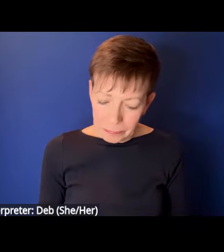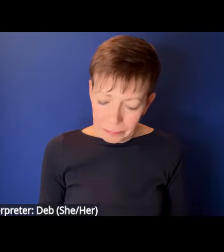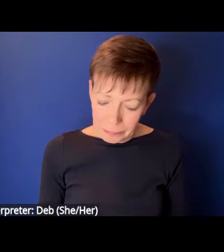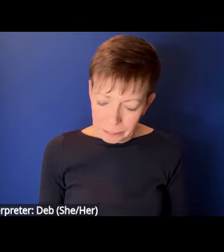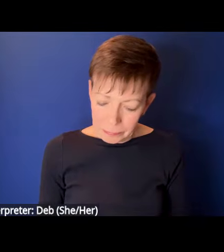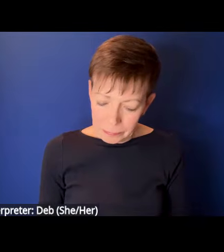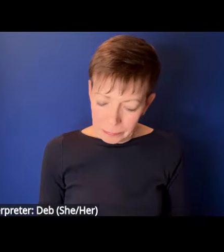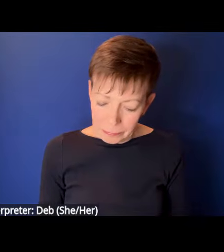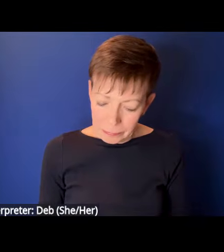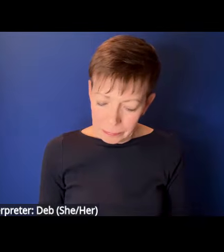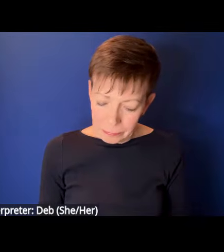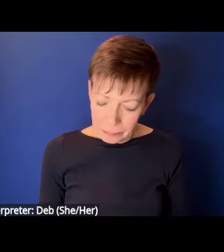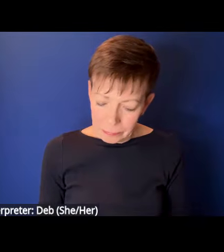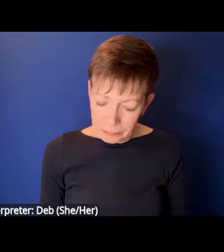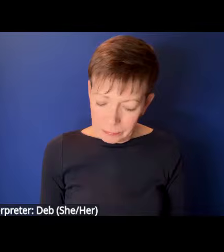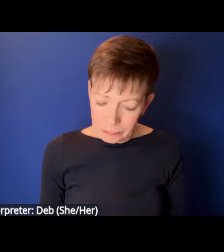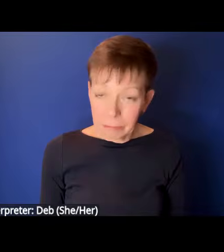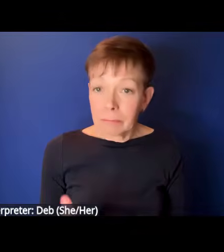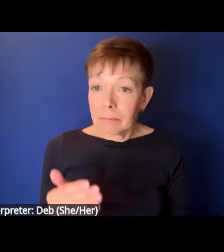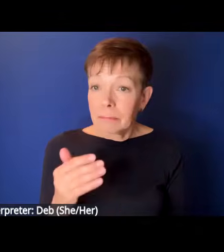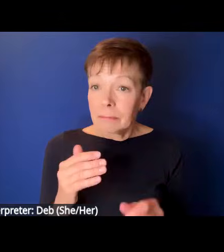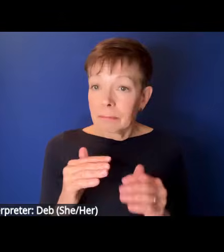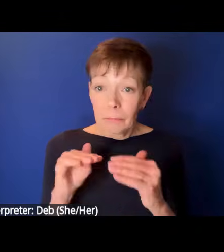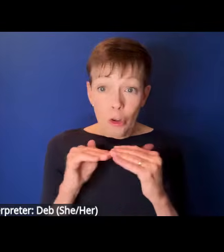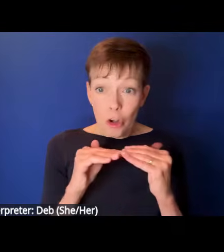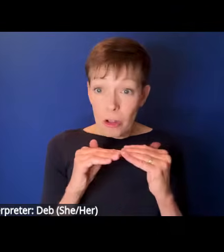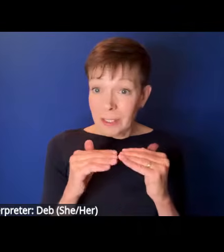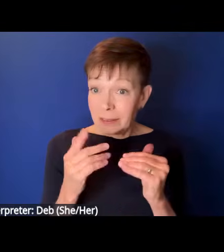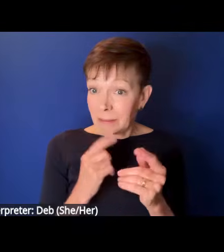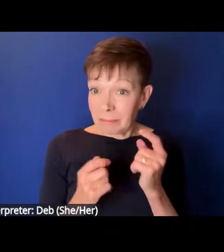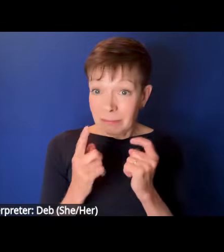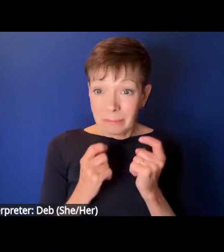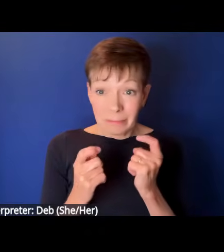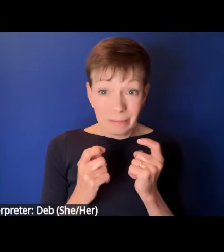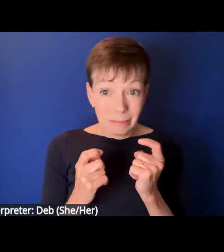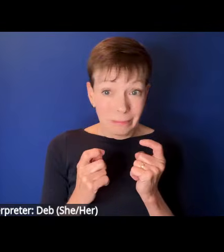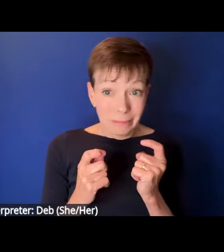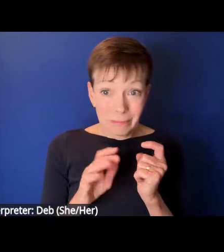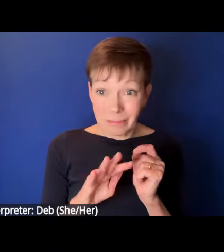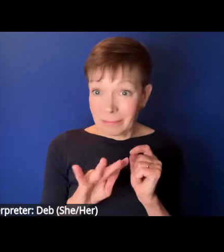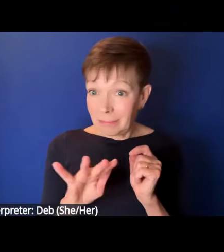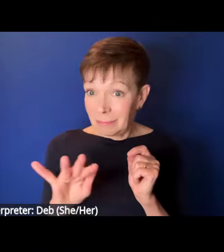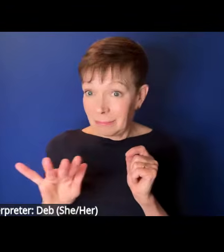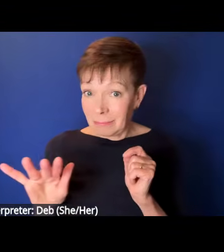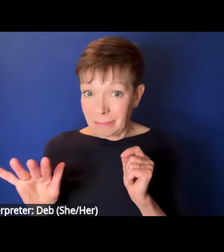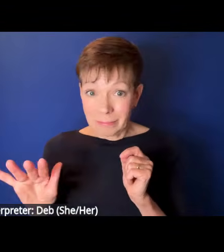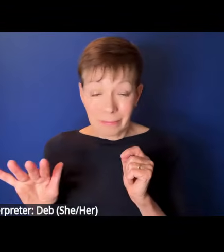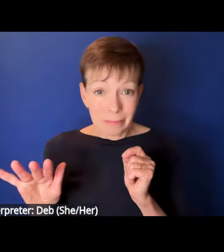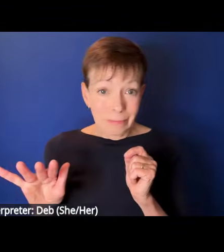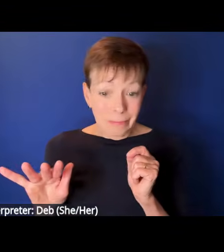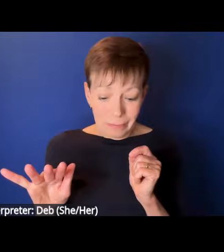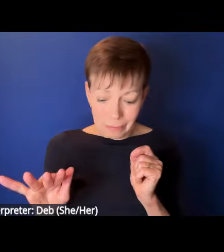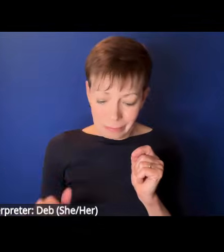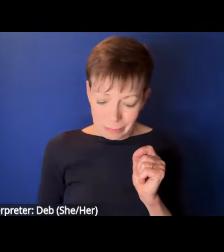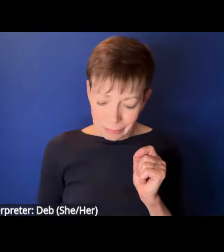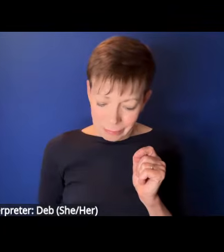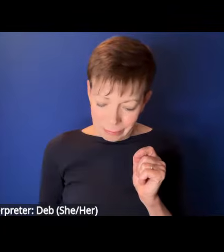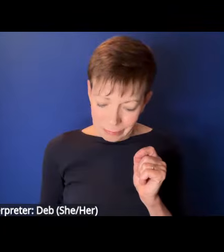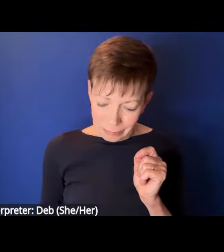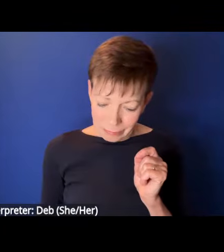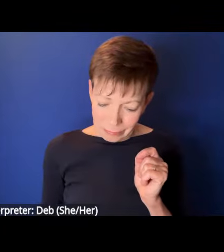Okay, so I'm going to turn to colleagues. Do you have any questions or anything else that you would like to discuss in relation to this